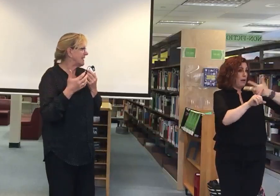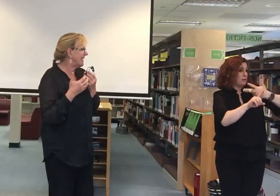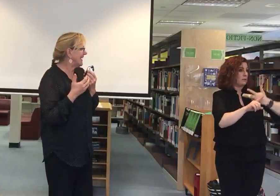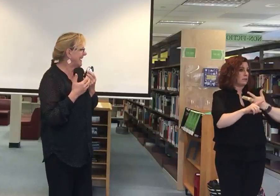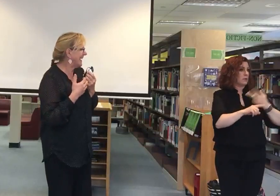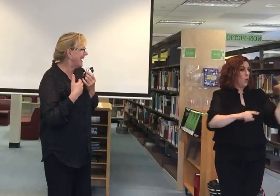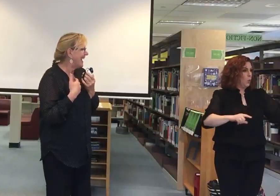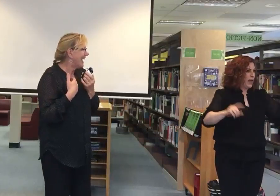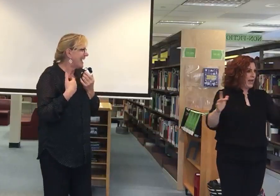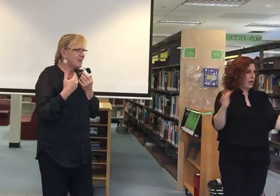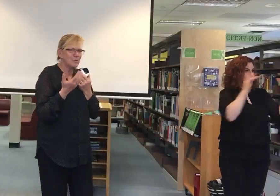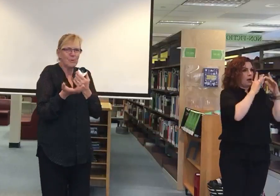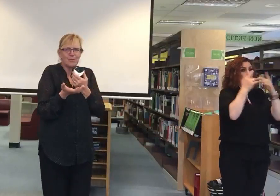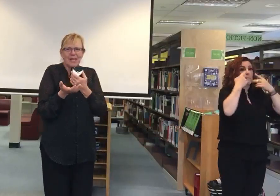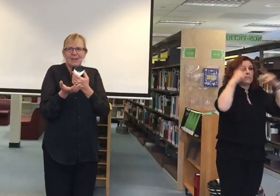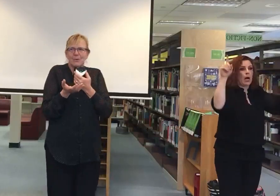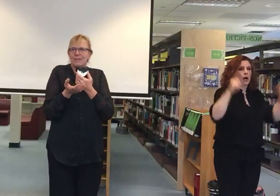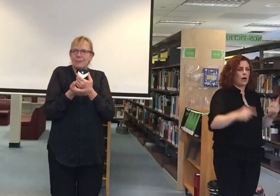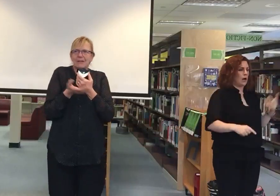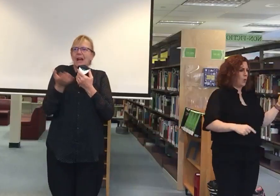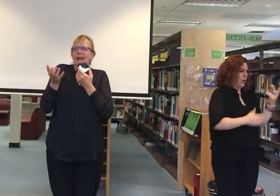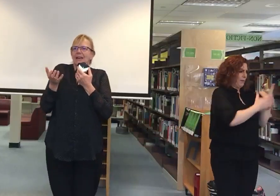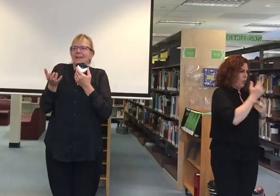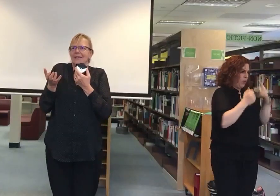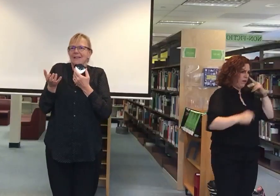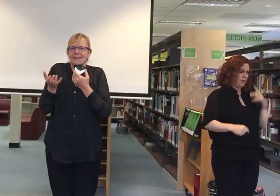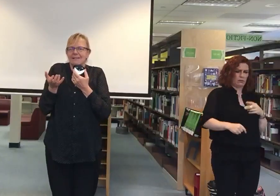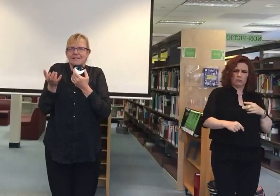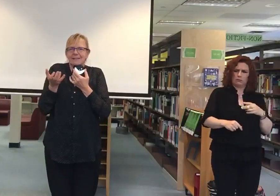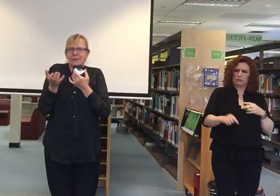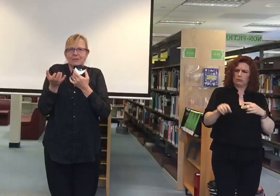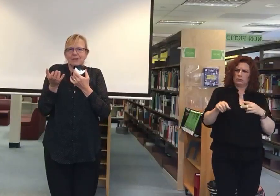we connected. And we're both saying, well, Tamara's,